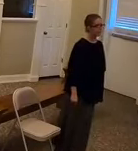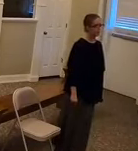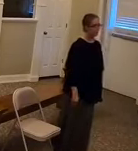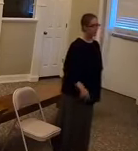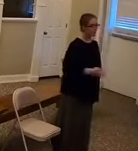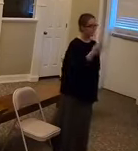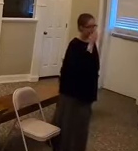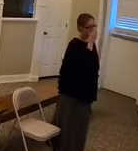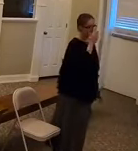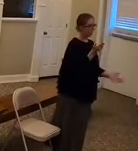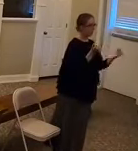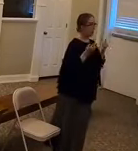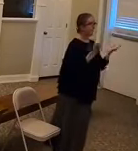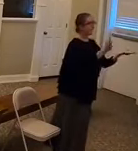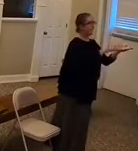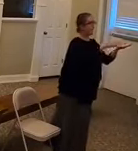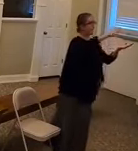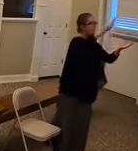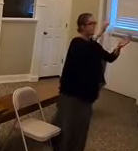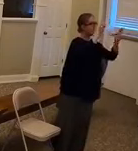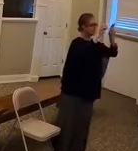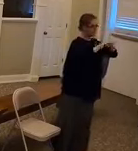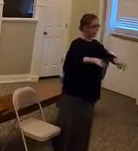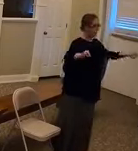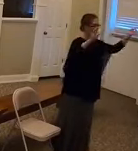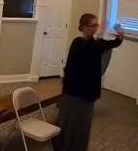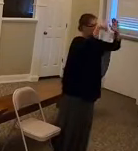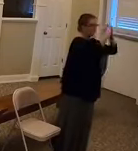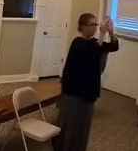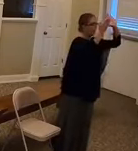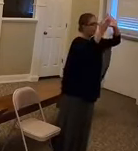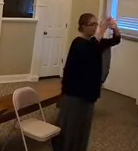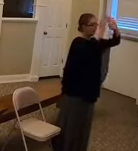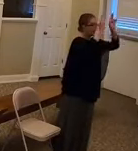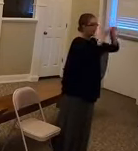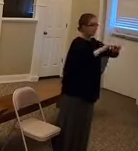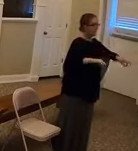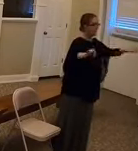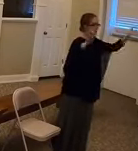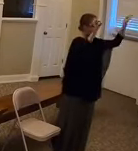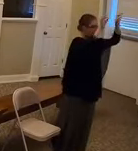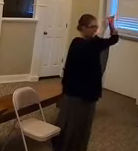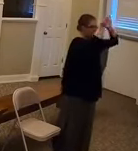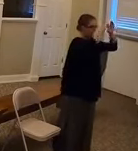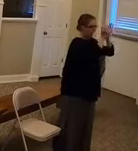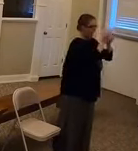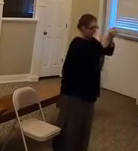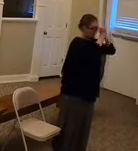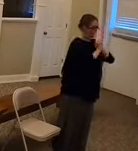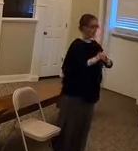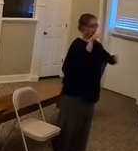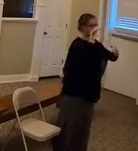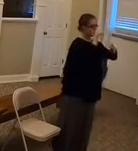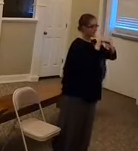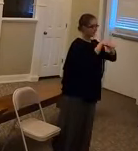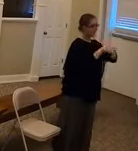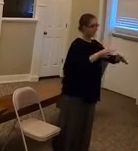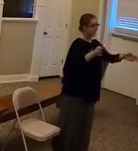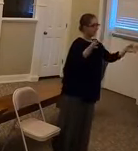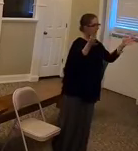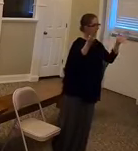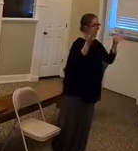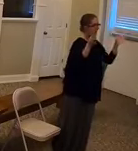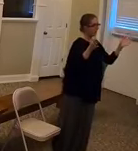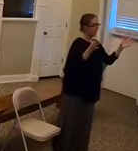Hallelujah. Come on, give him glory. He is worthy of all praise. He's worthy of all worship tonight. My God,